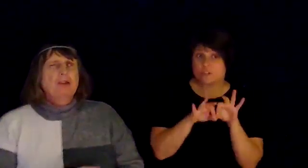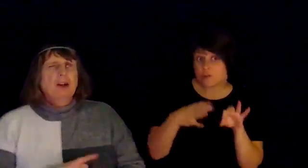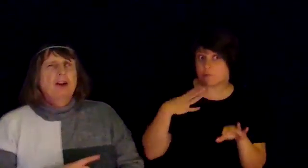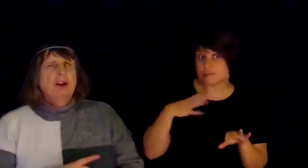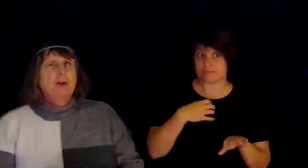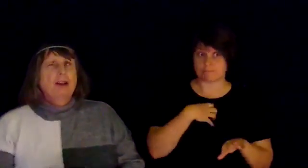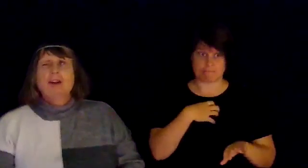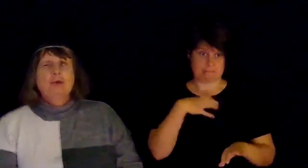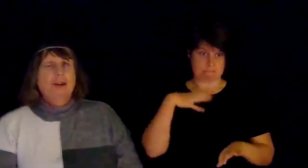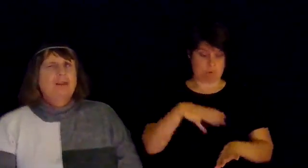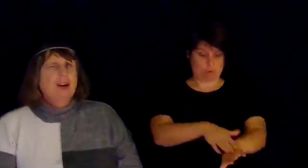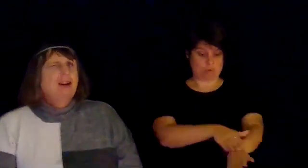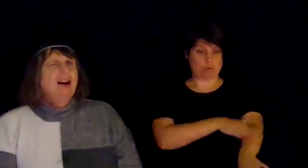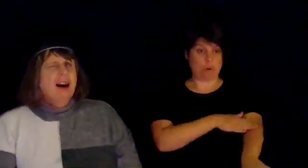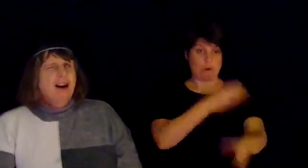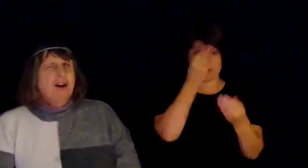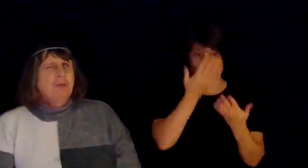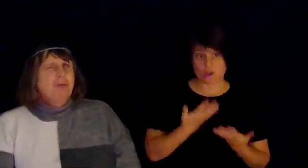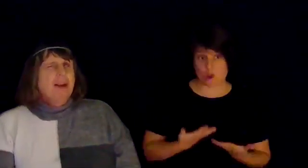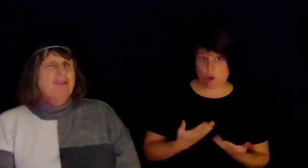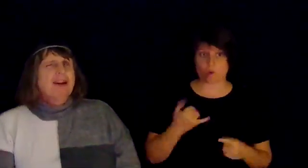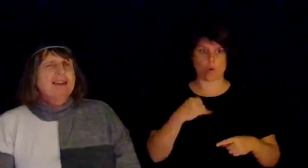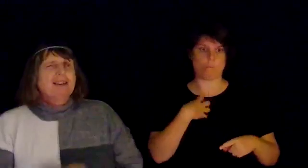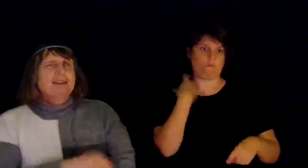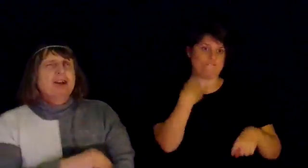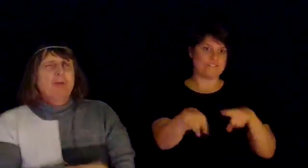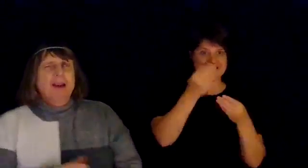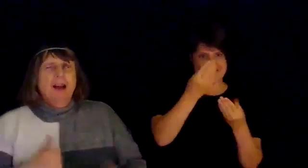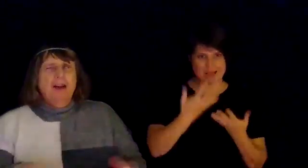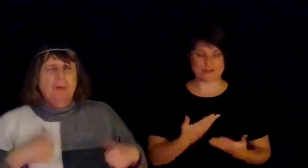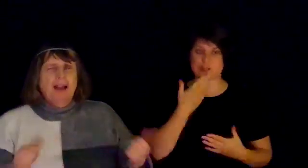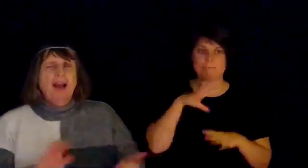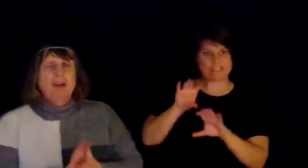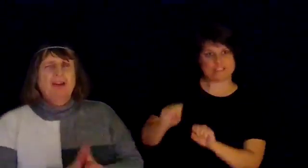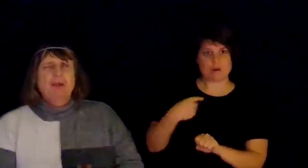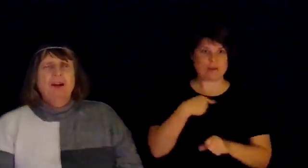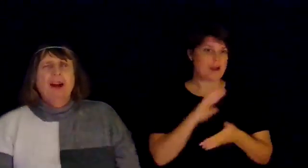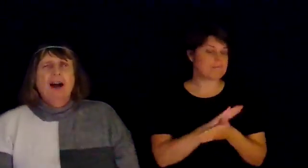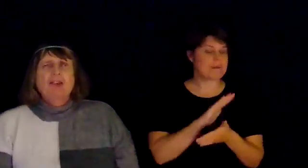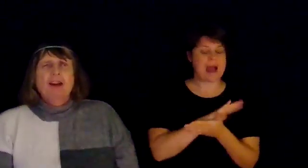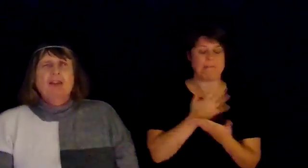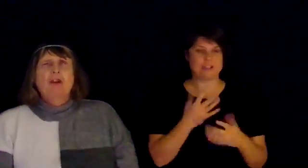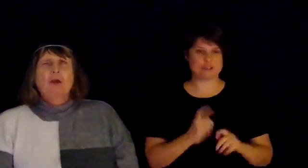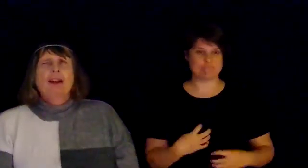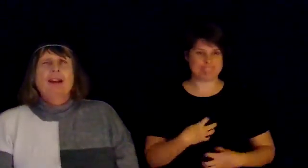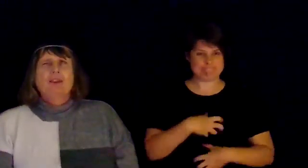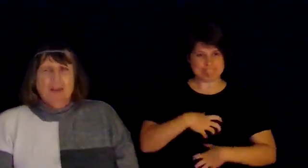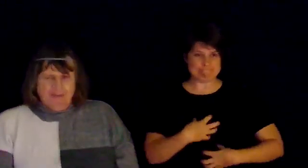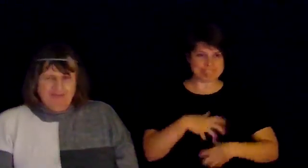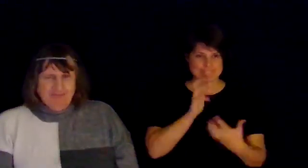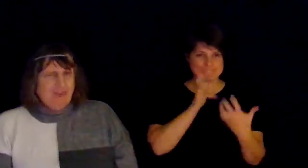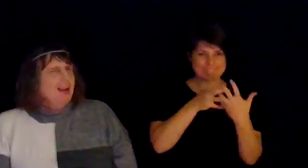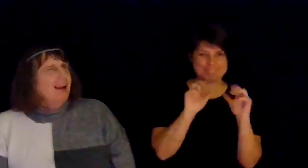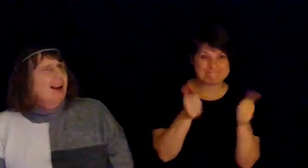speak slower, quicker, whatever. Please stop me and I'll be happy to adjust